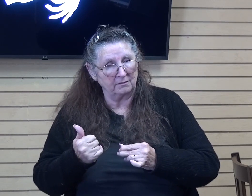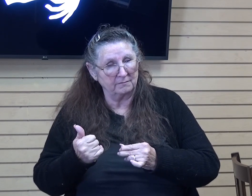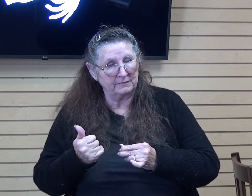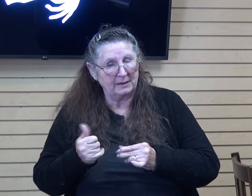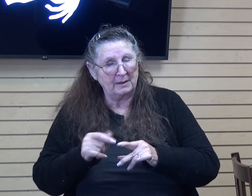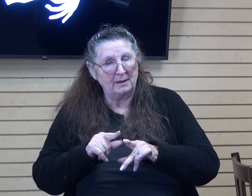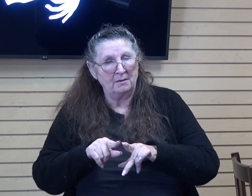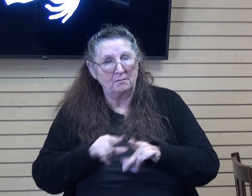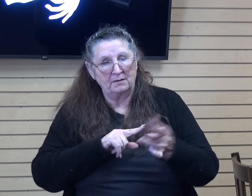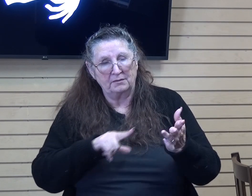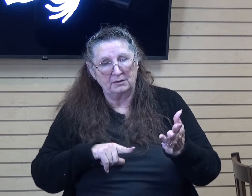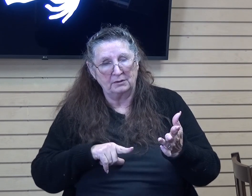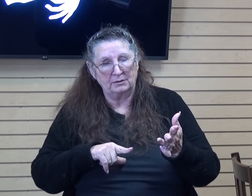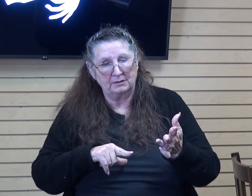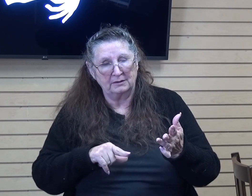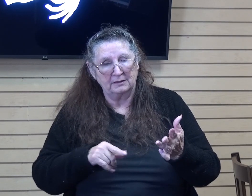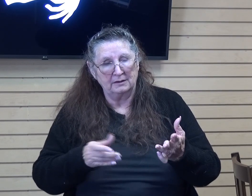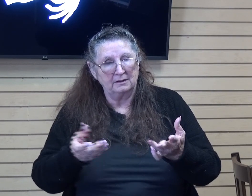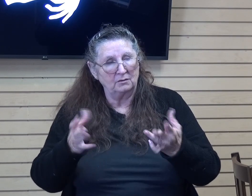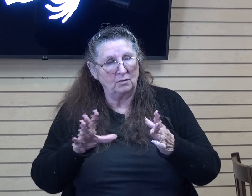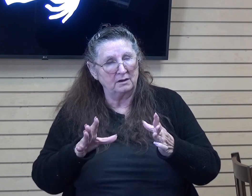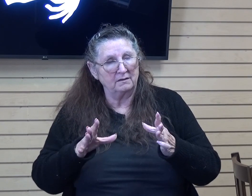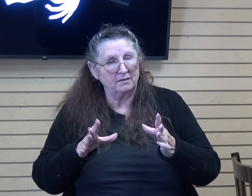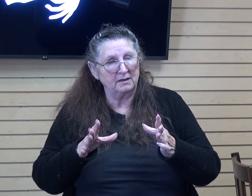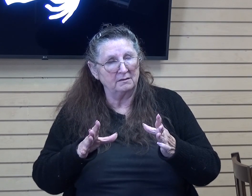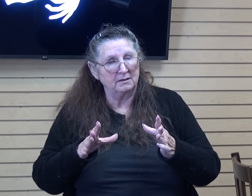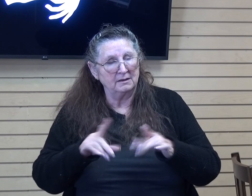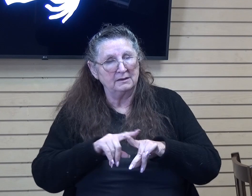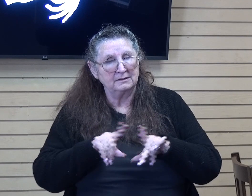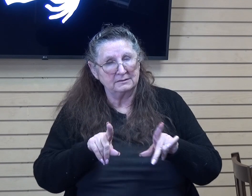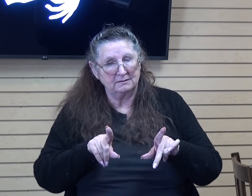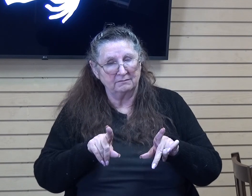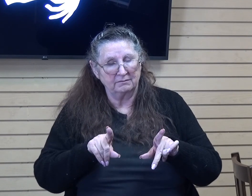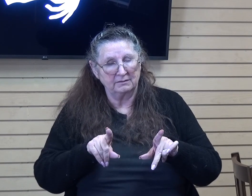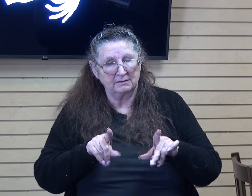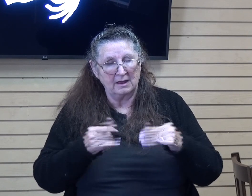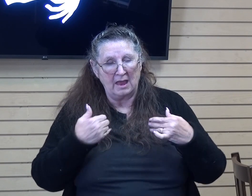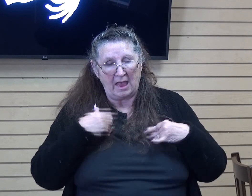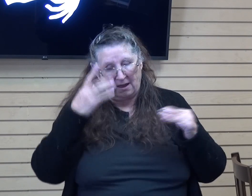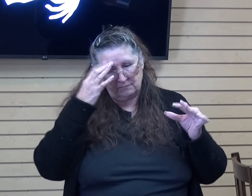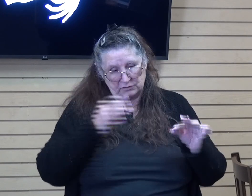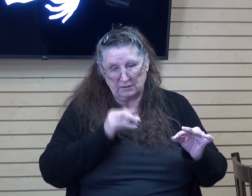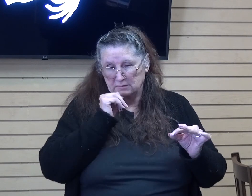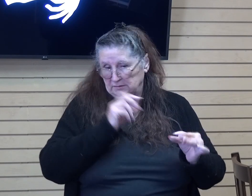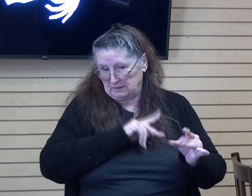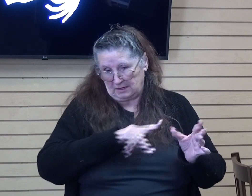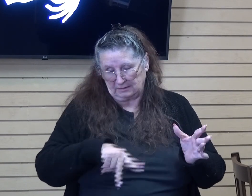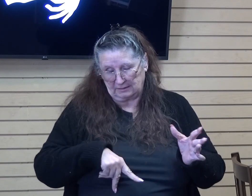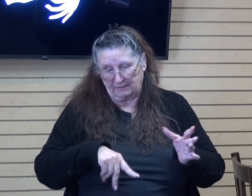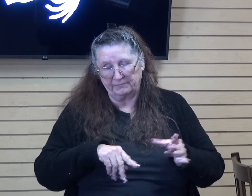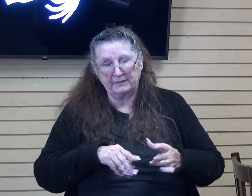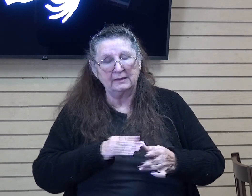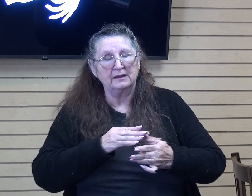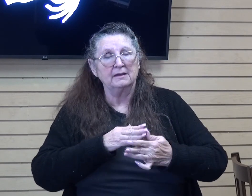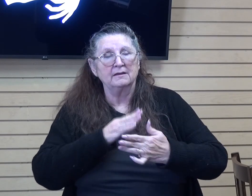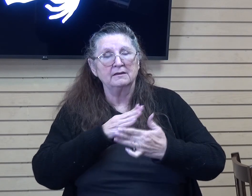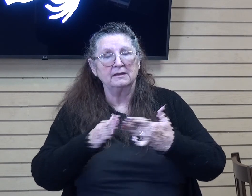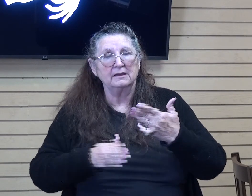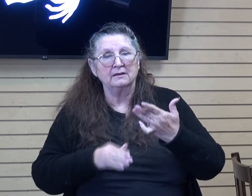to not have it because he wanted them to be like different. They at the end of verse 5, it's like all the